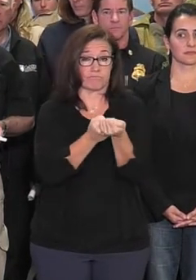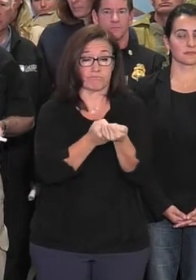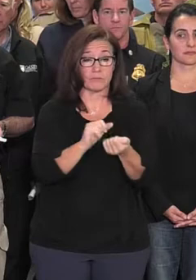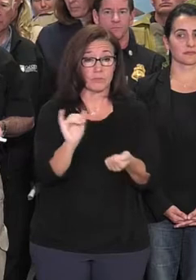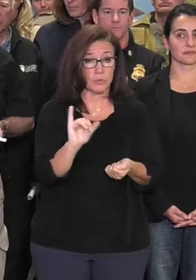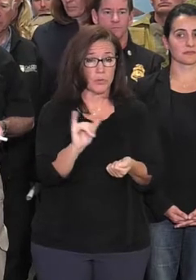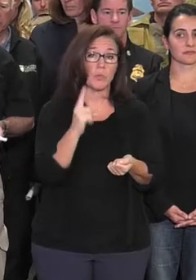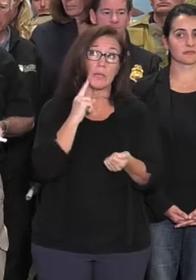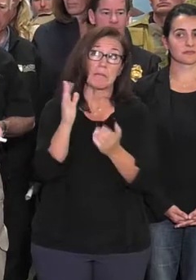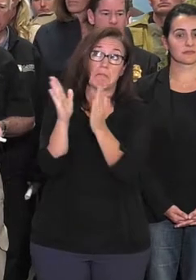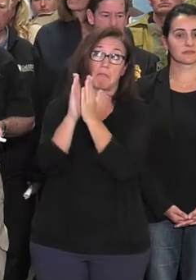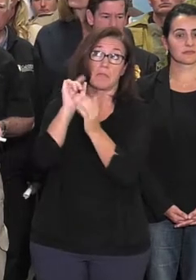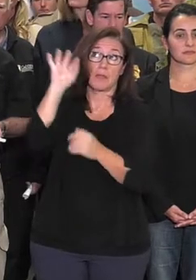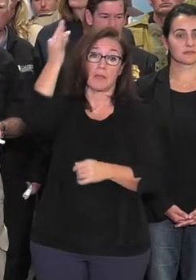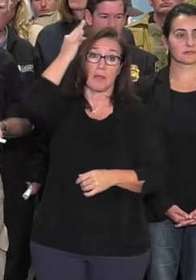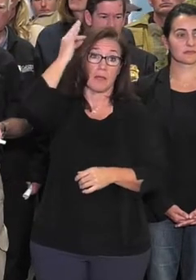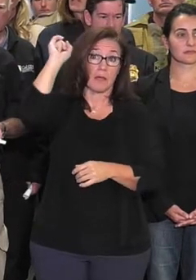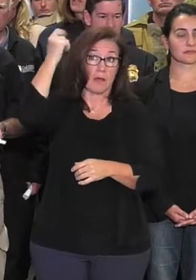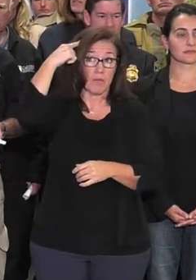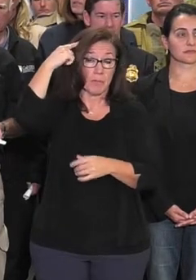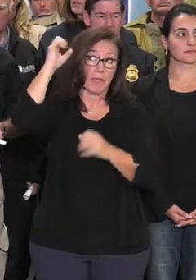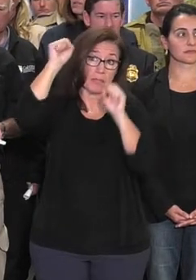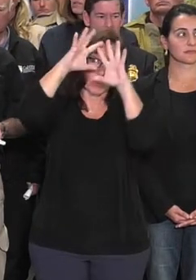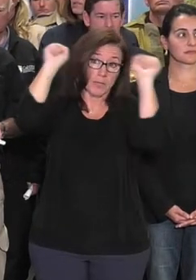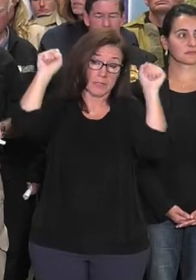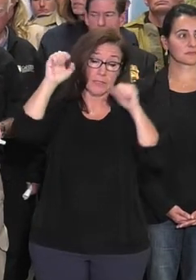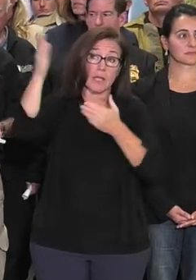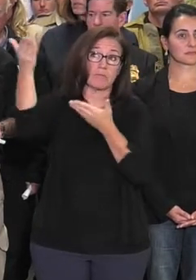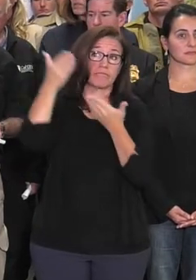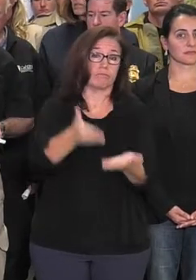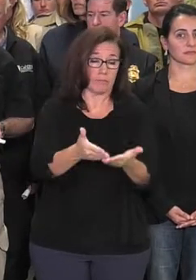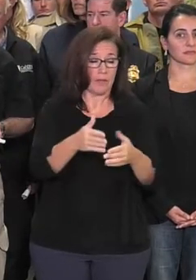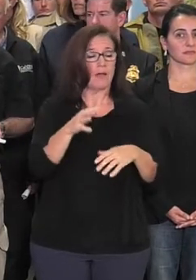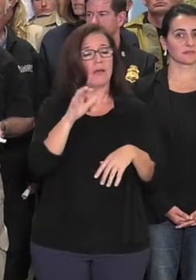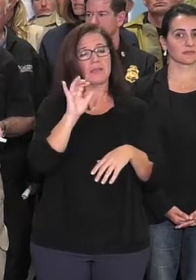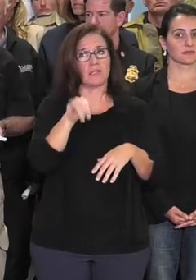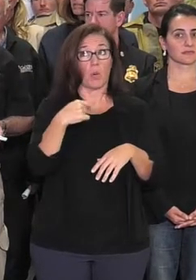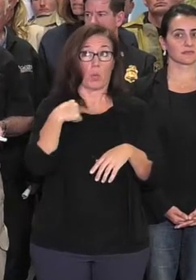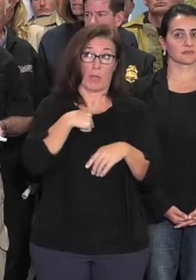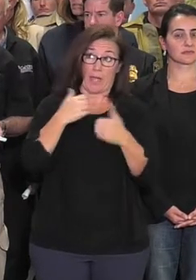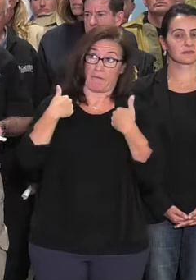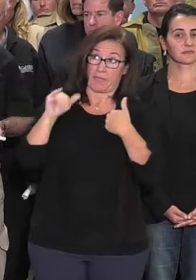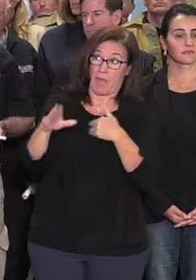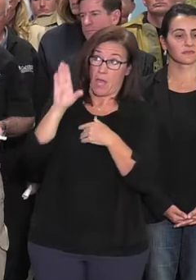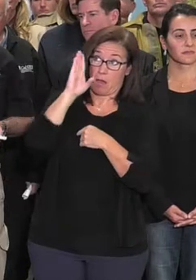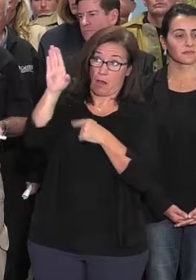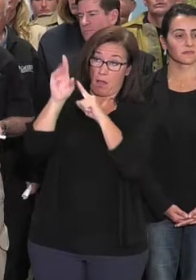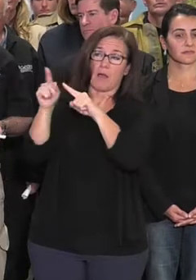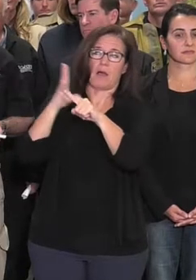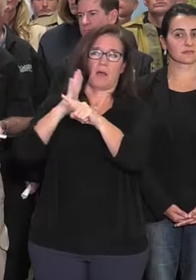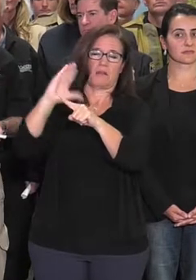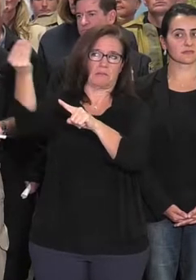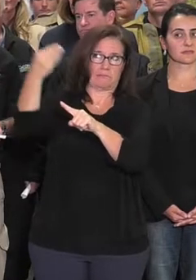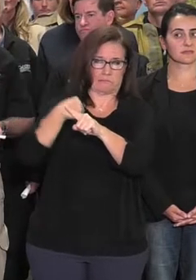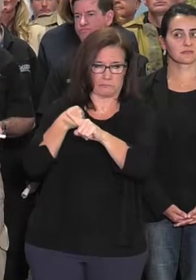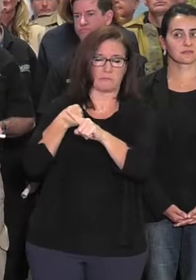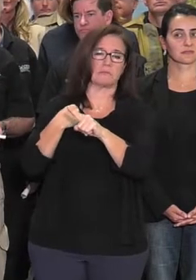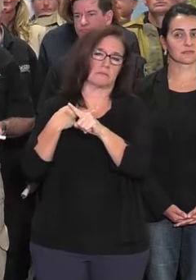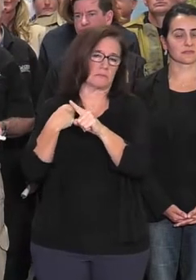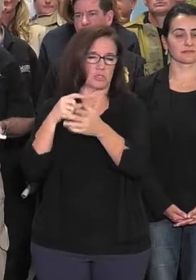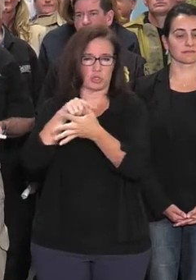to support us, clarifies through the bureaucracy, and ensures we get it when we need it. So the point is everything is being